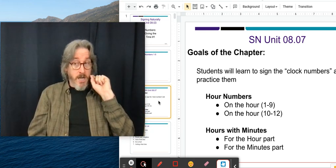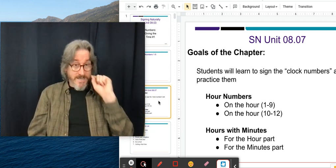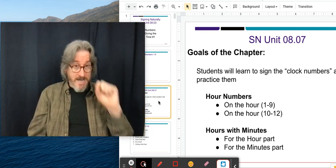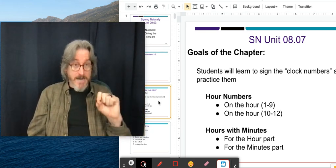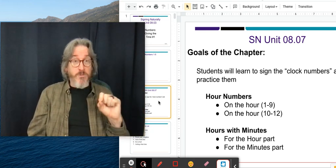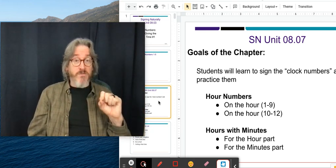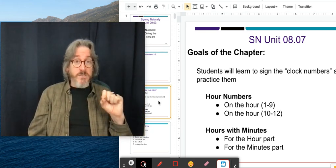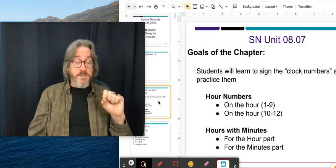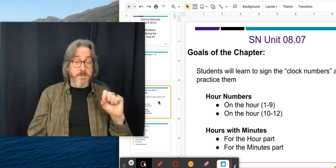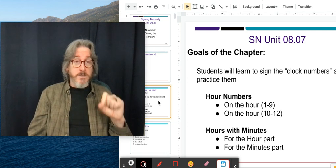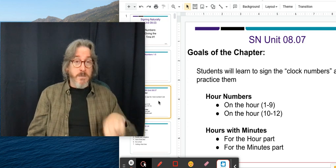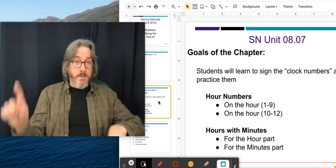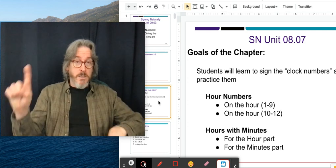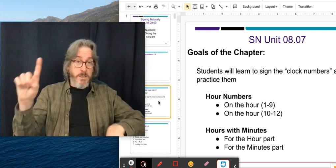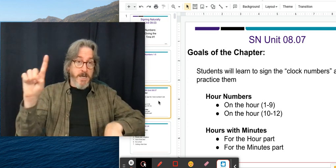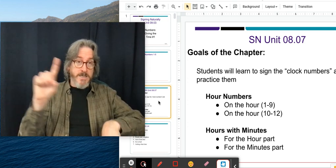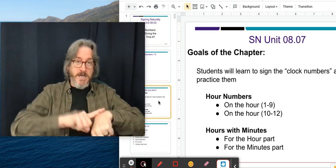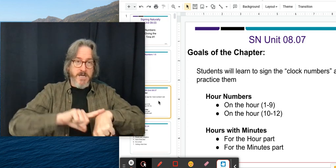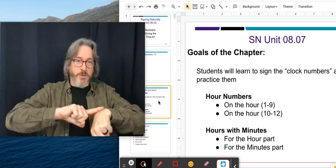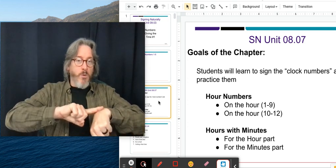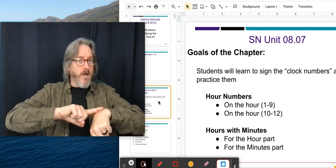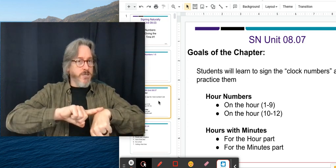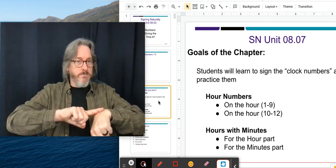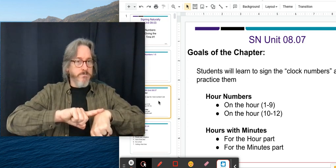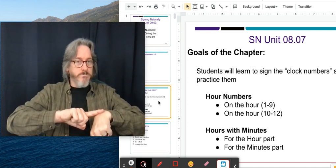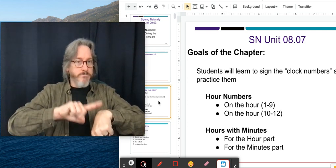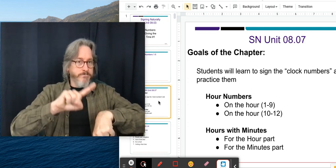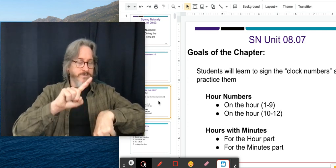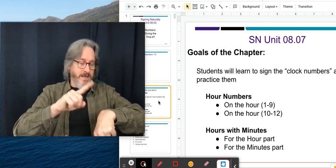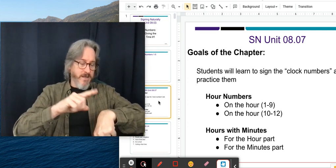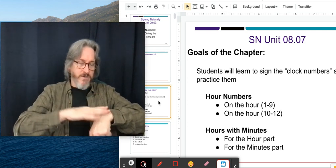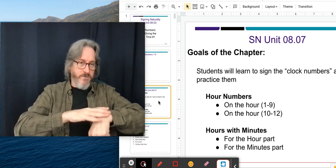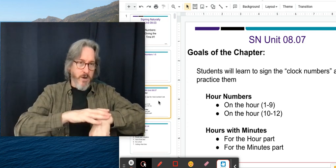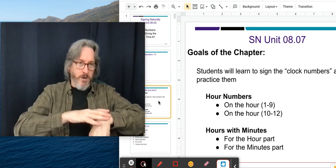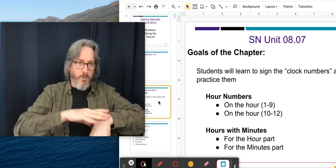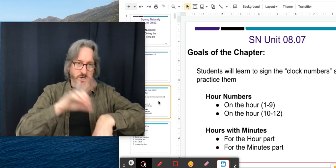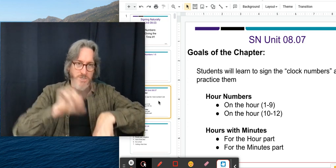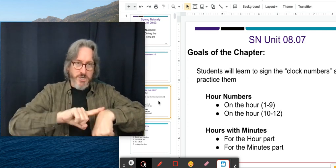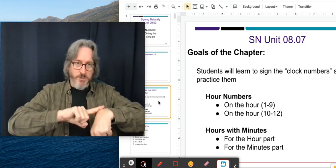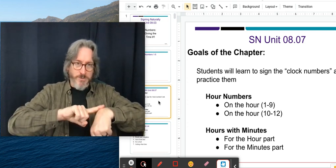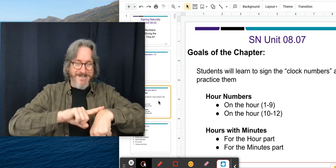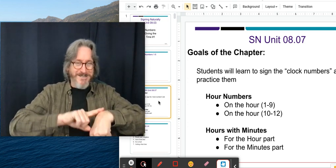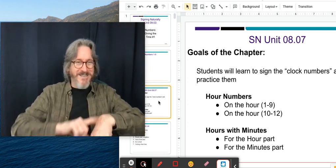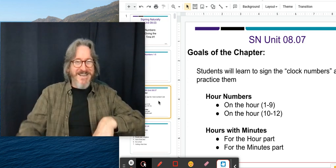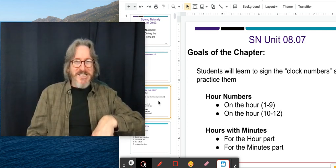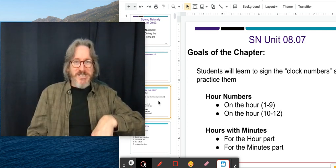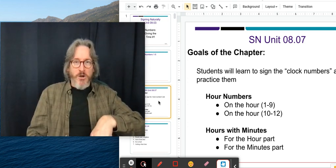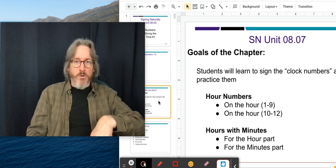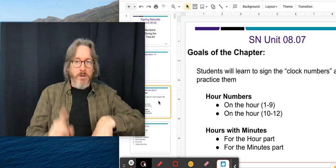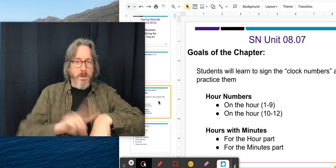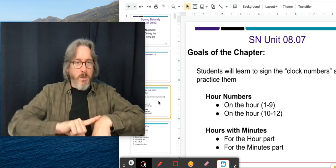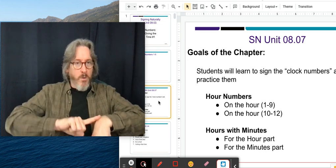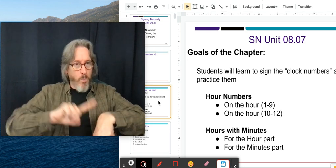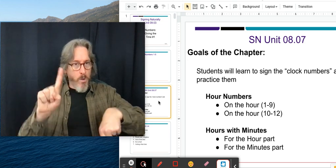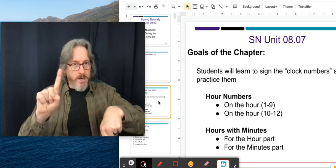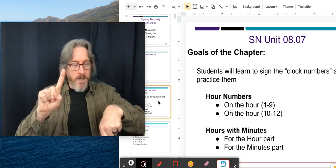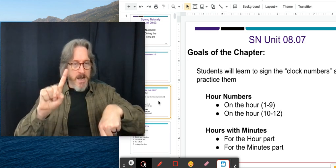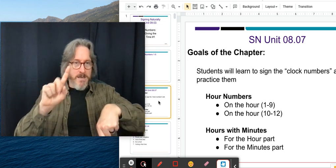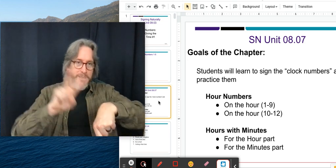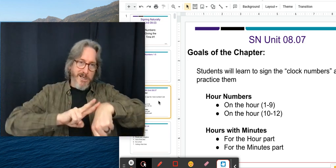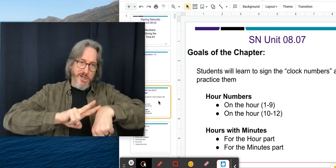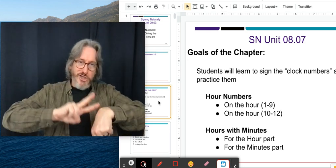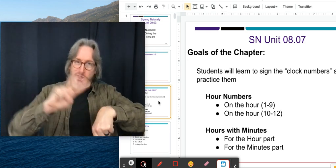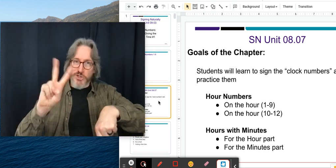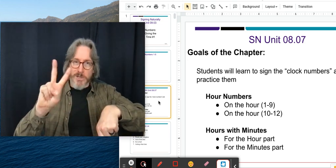it's a time reference, touch your watch. Even if you're not wearing a watch, you touch your wrist. So 1